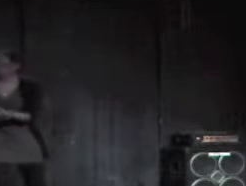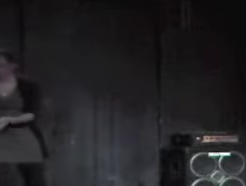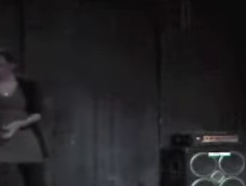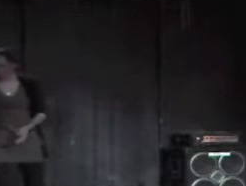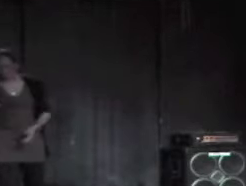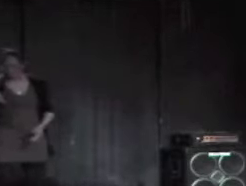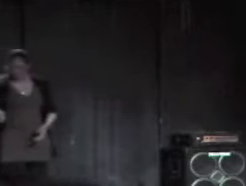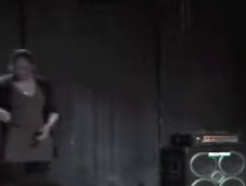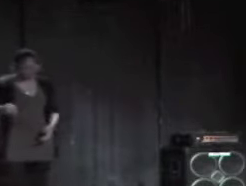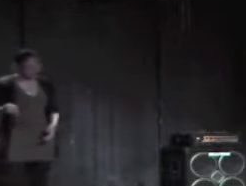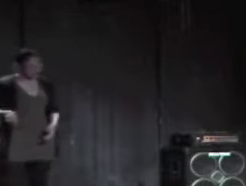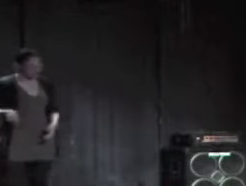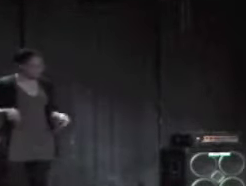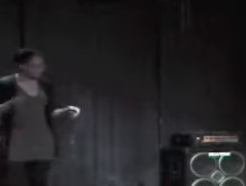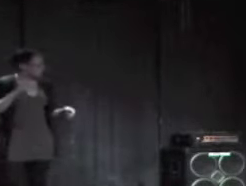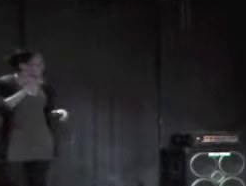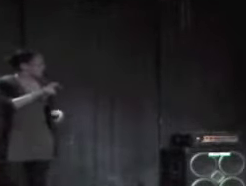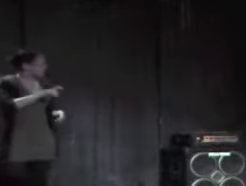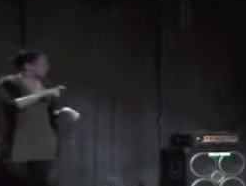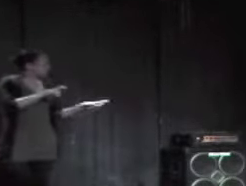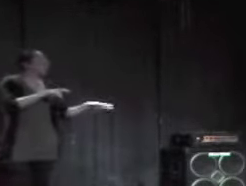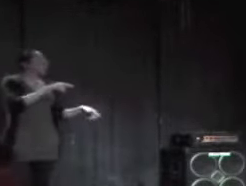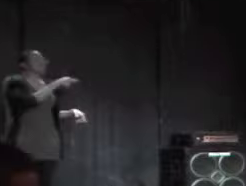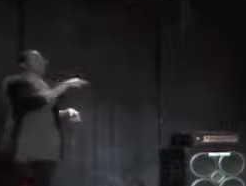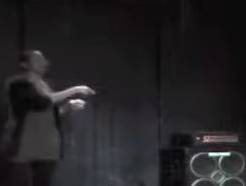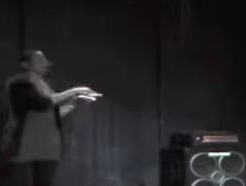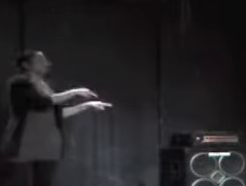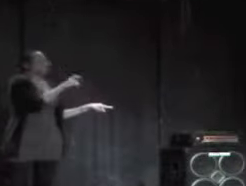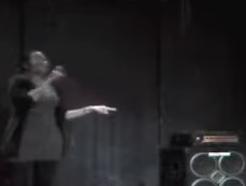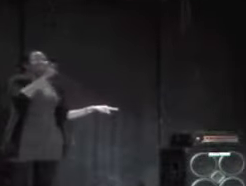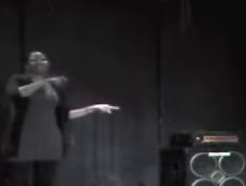box. All right, now I need, what else do I need?